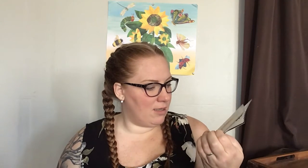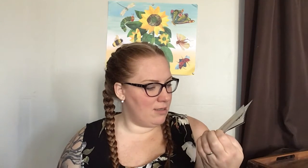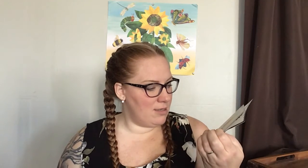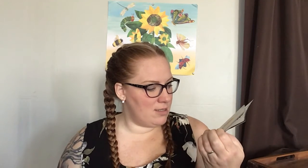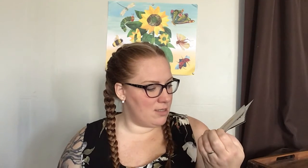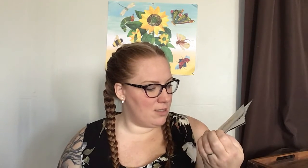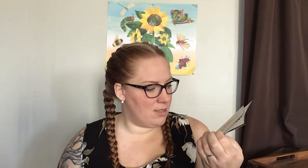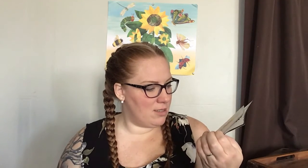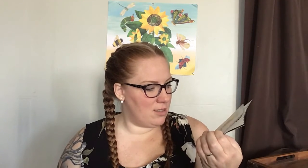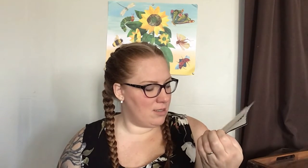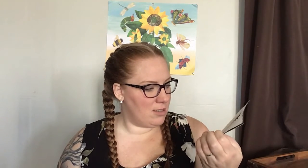and